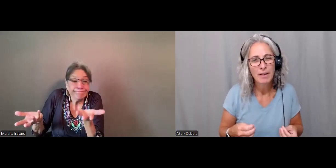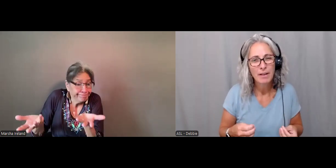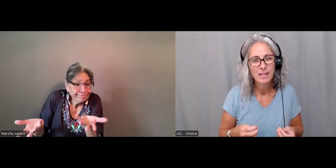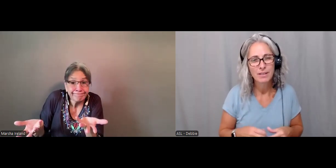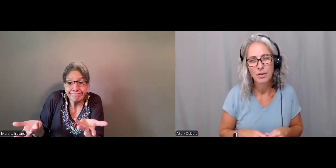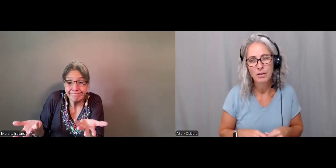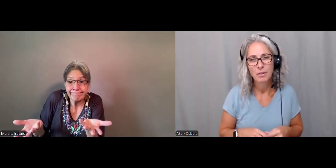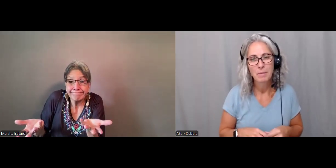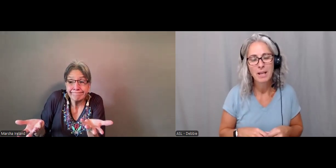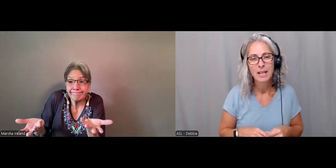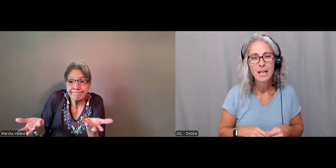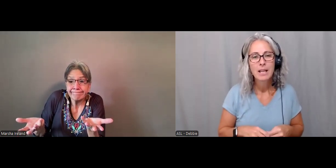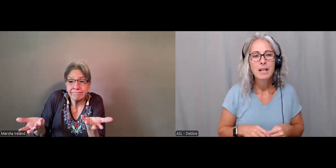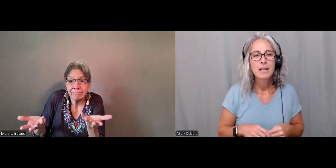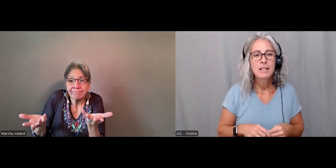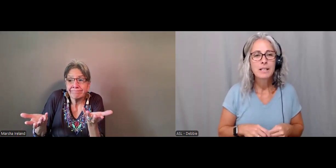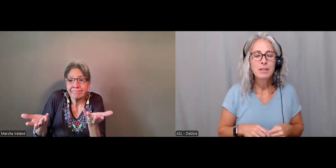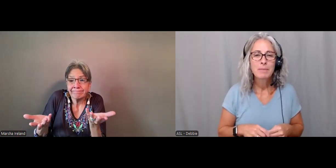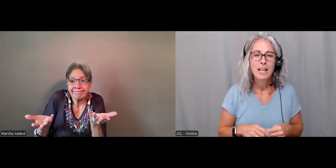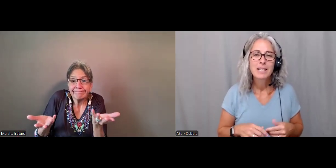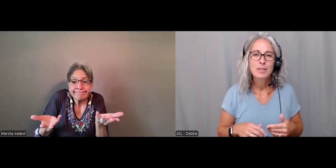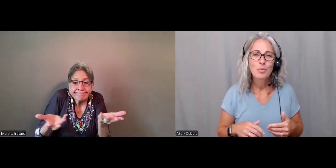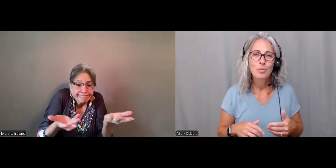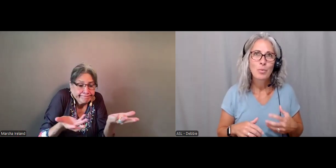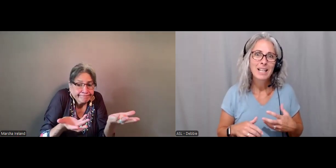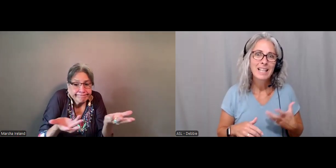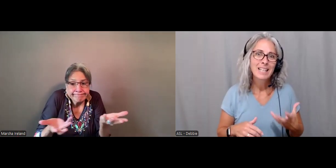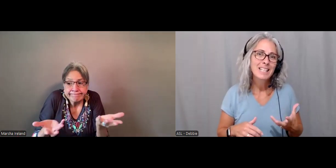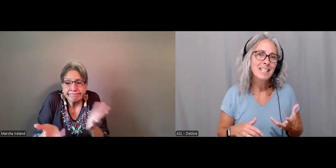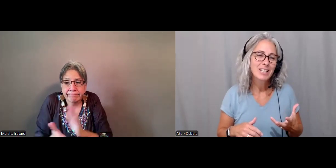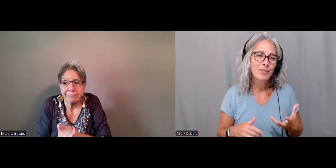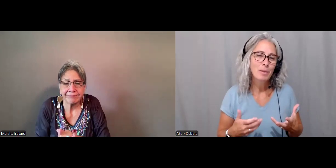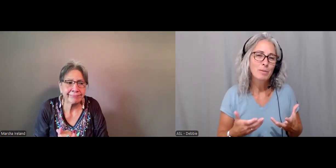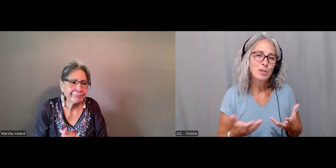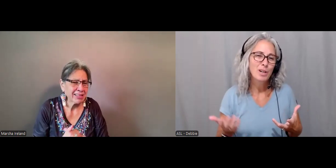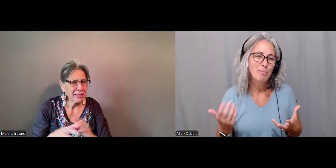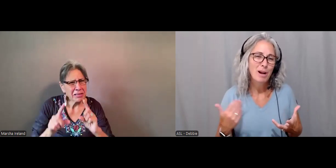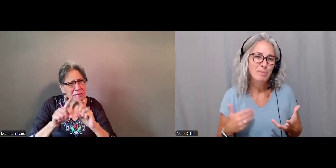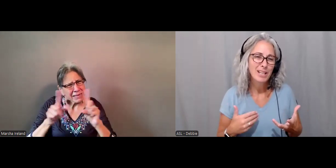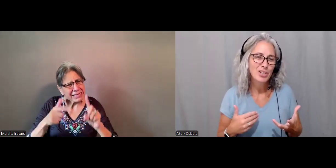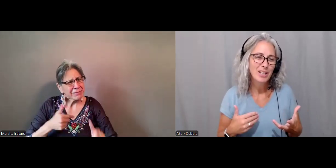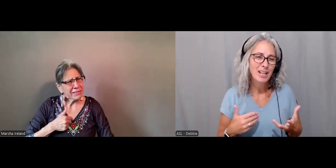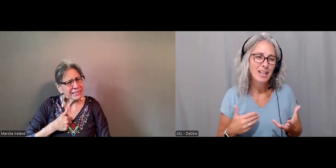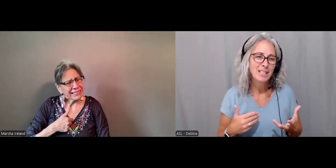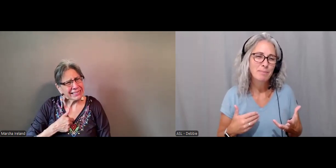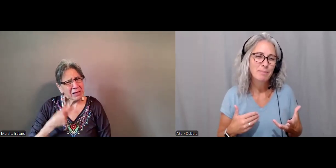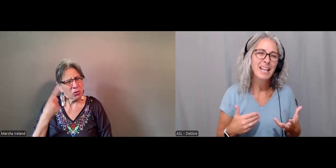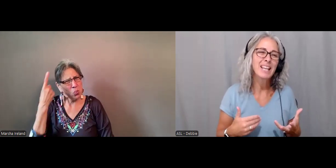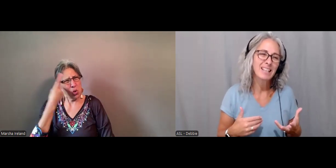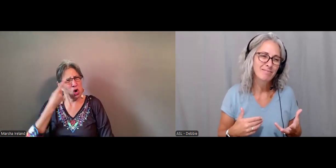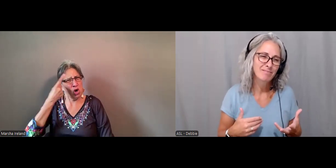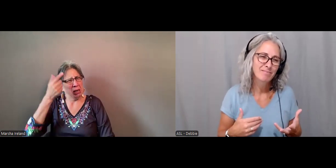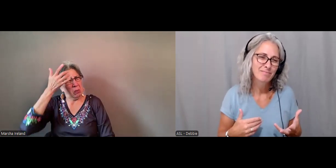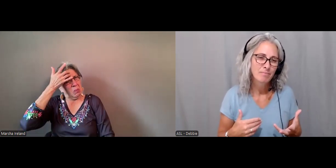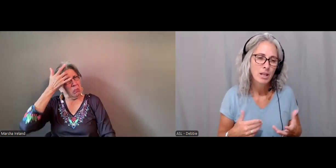word deaf is difficult for me, simply because what it elicits from the majority population is